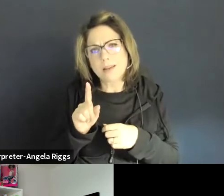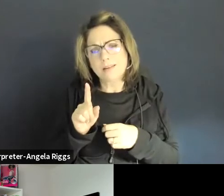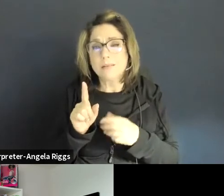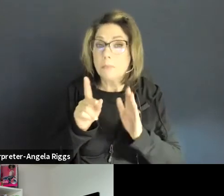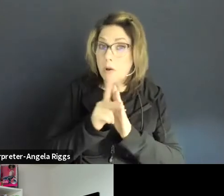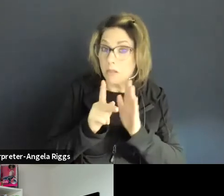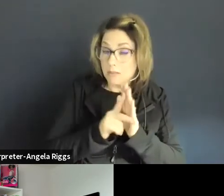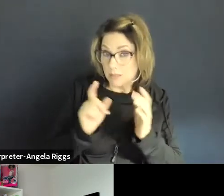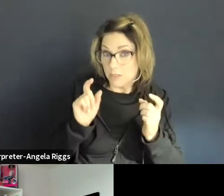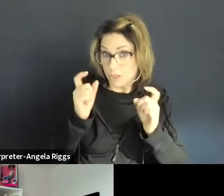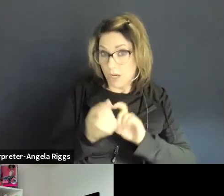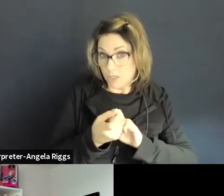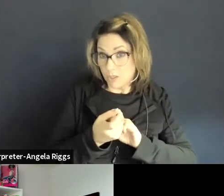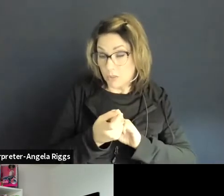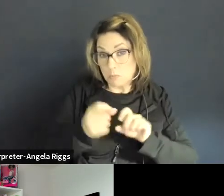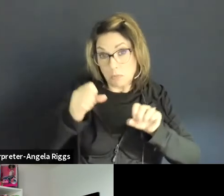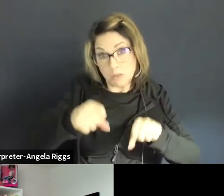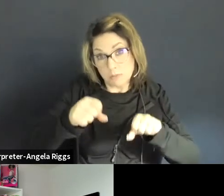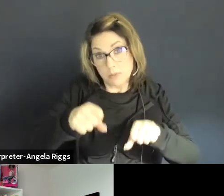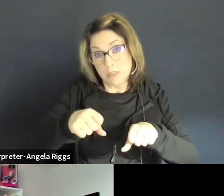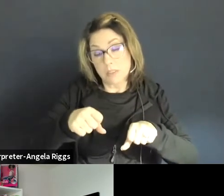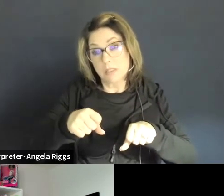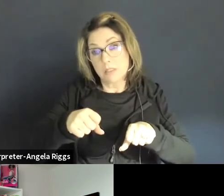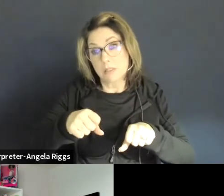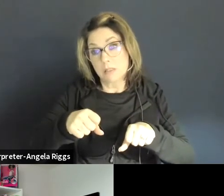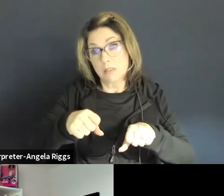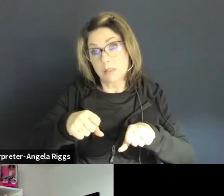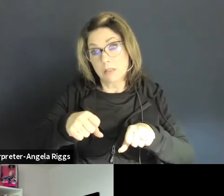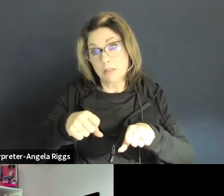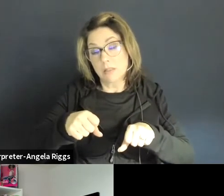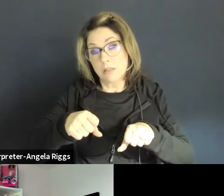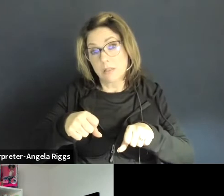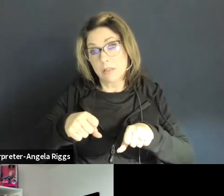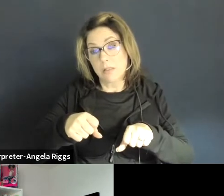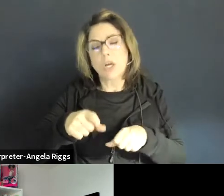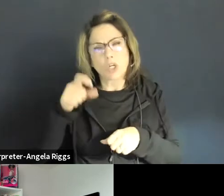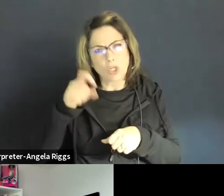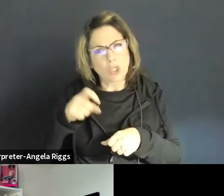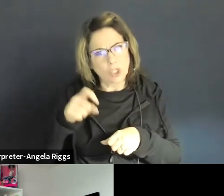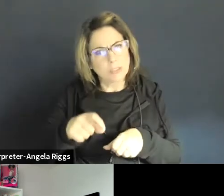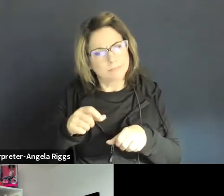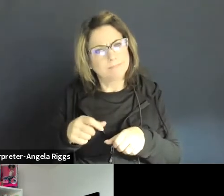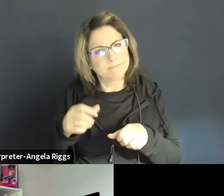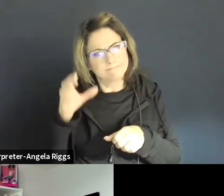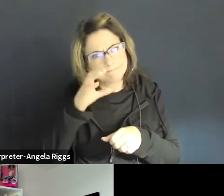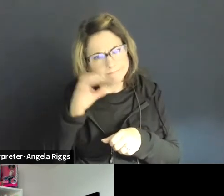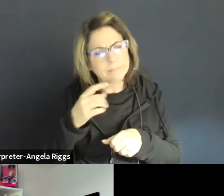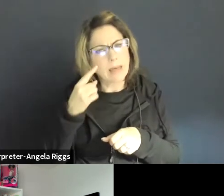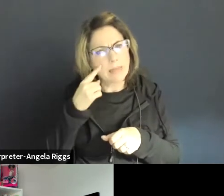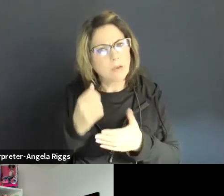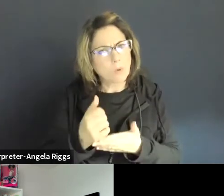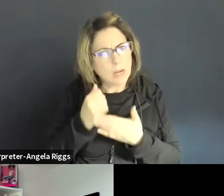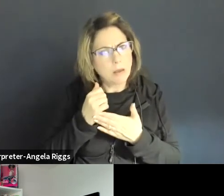policy change potentially that could be pursued that I think would help matters